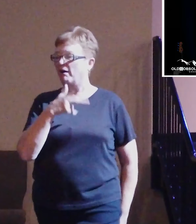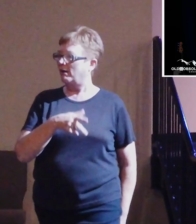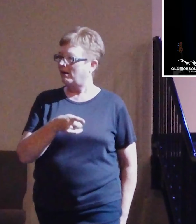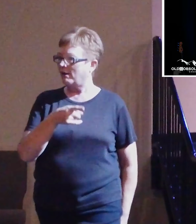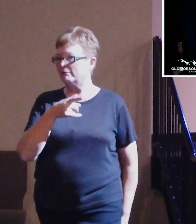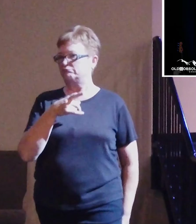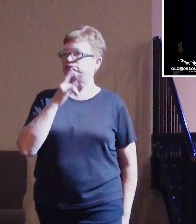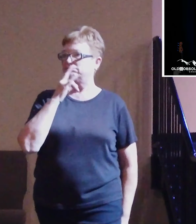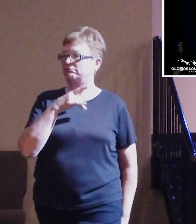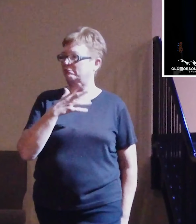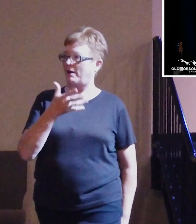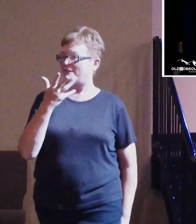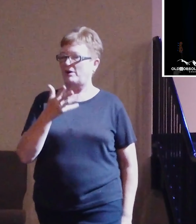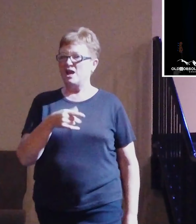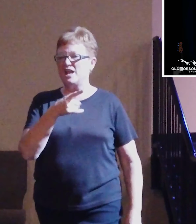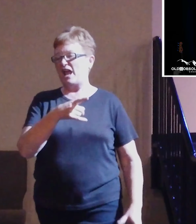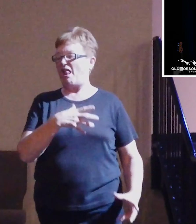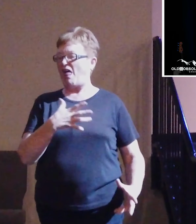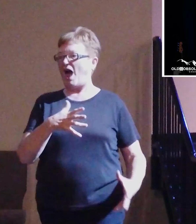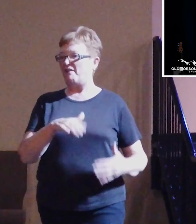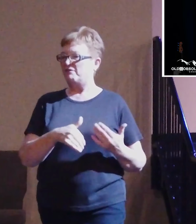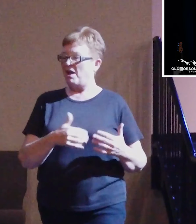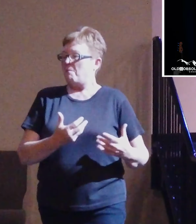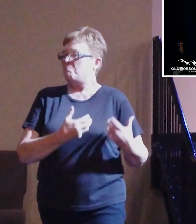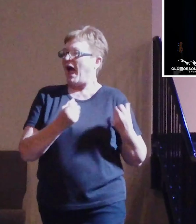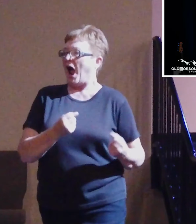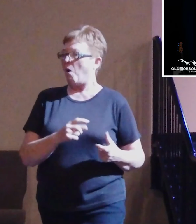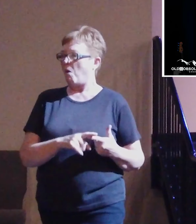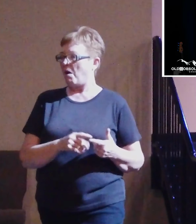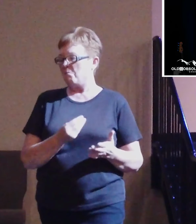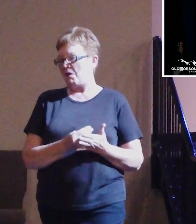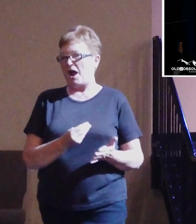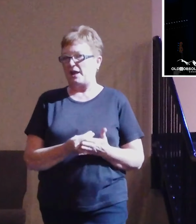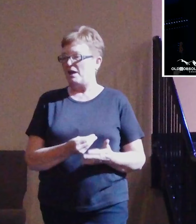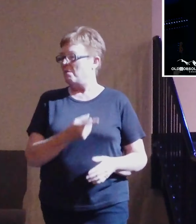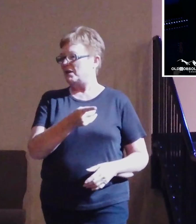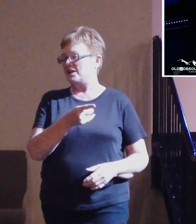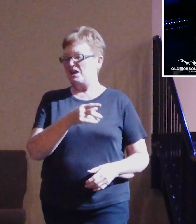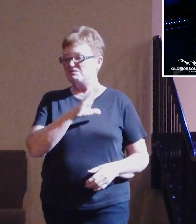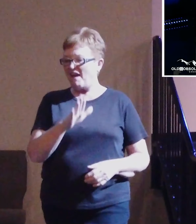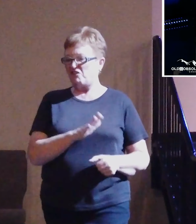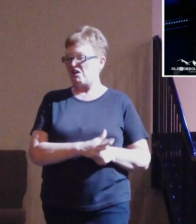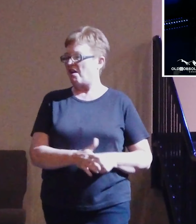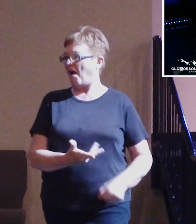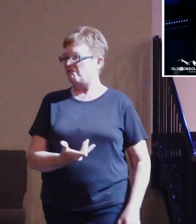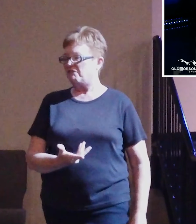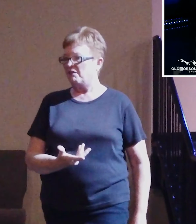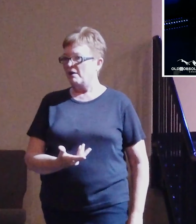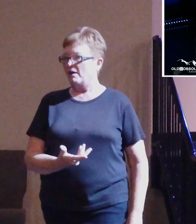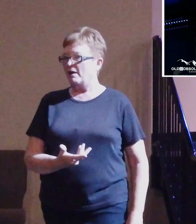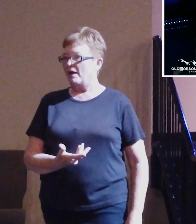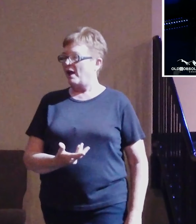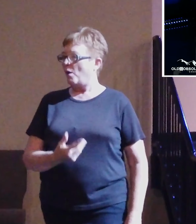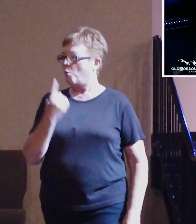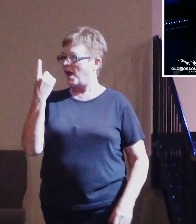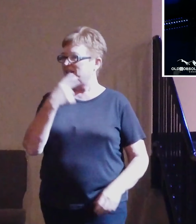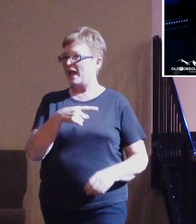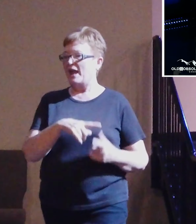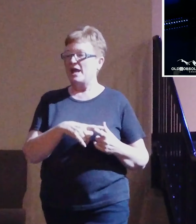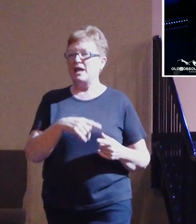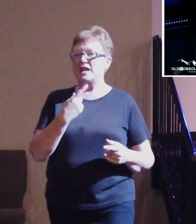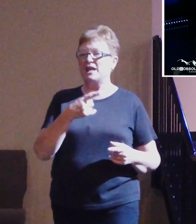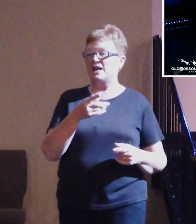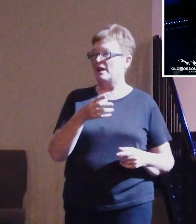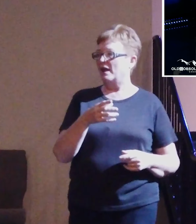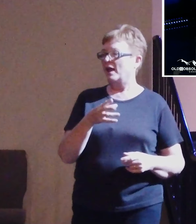of power and prestige and money, but it was never enough. And looking over the fence one day, he started